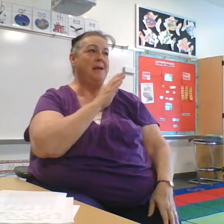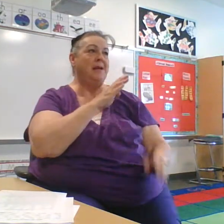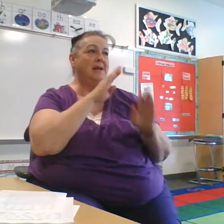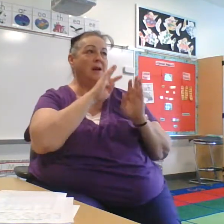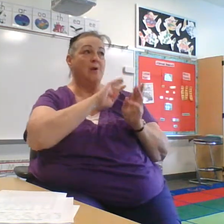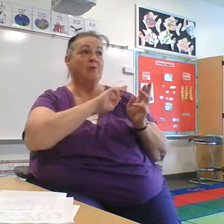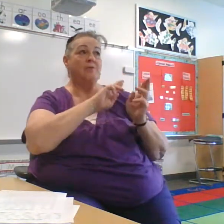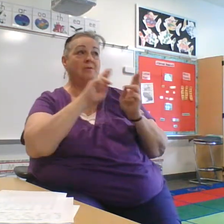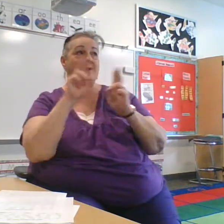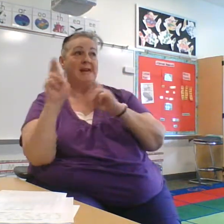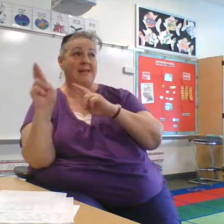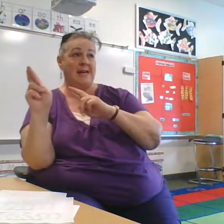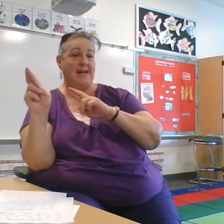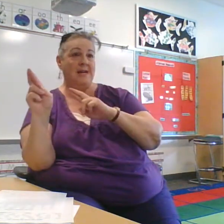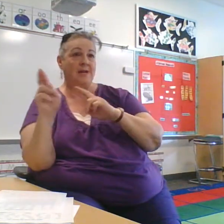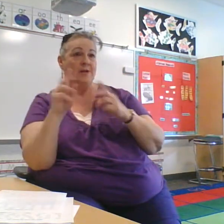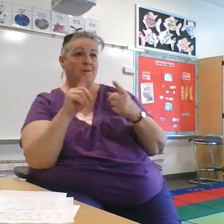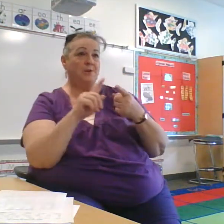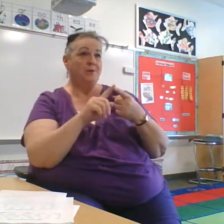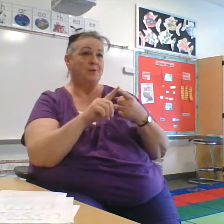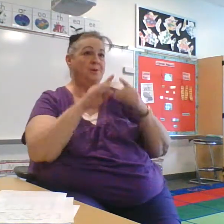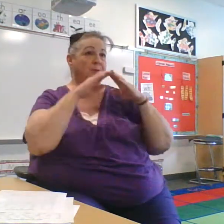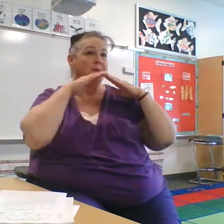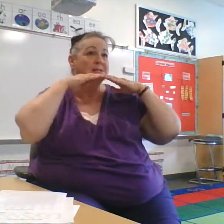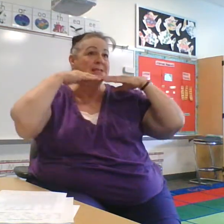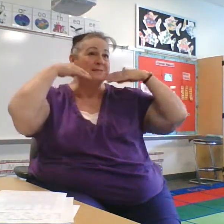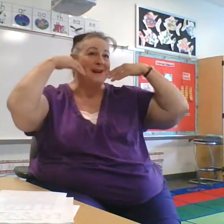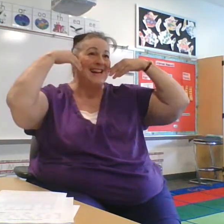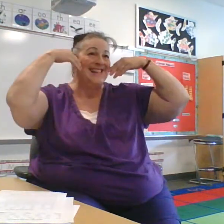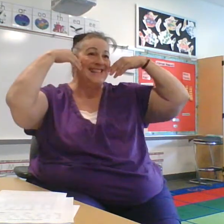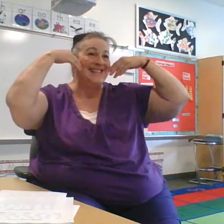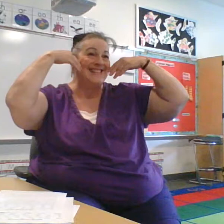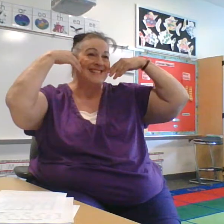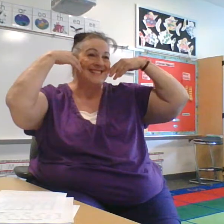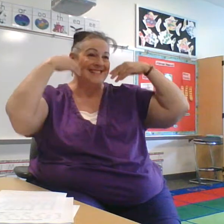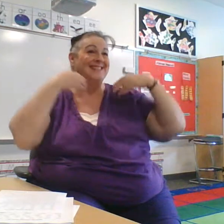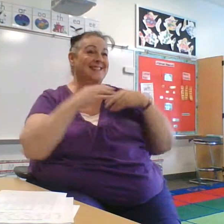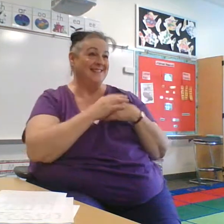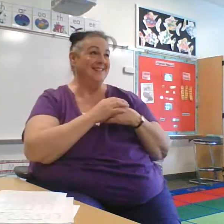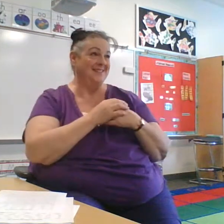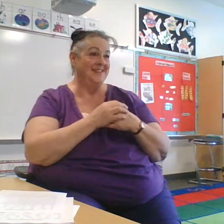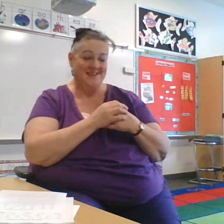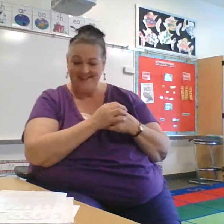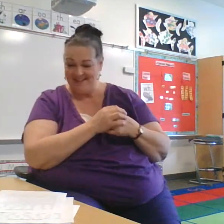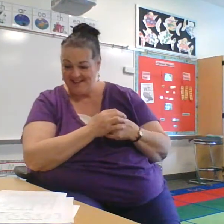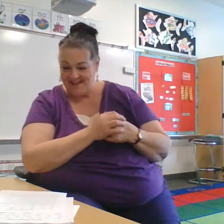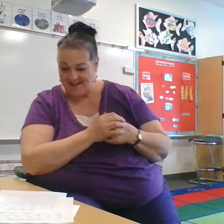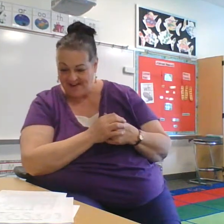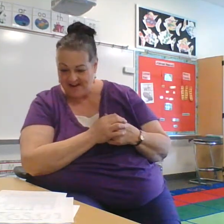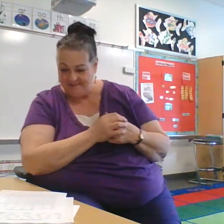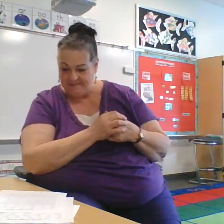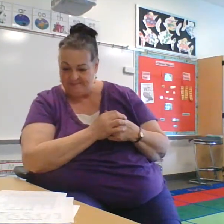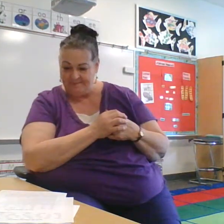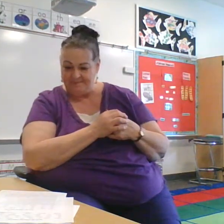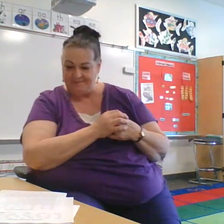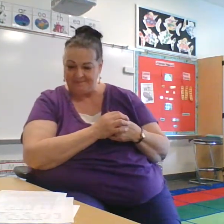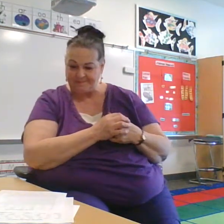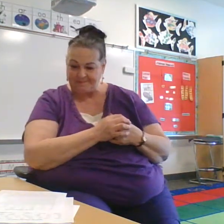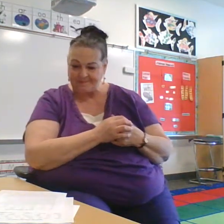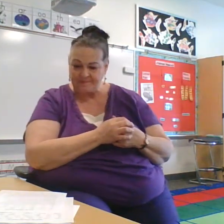Be ready to smile. Okay? All right.